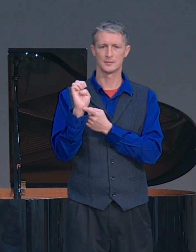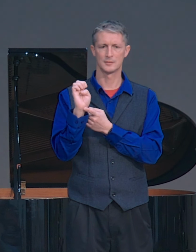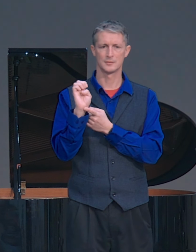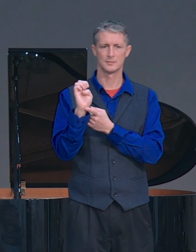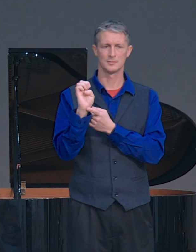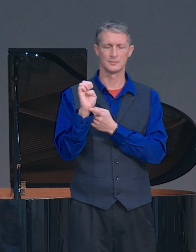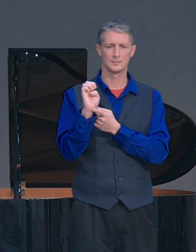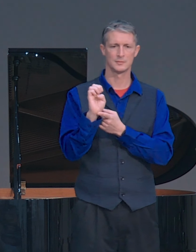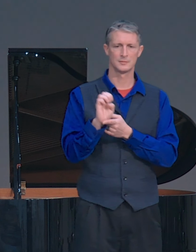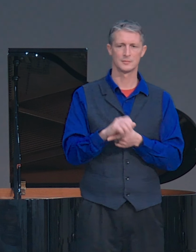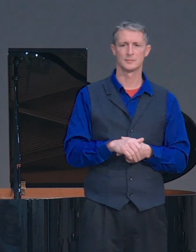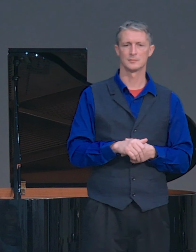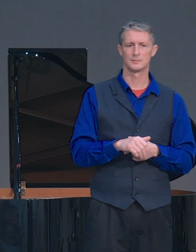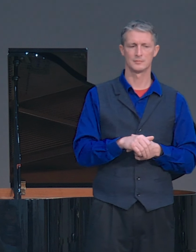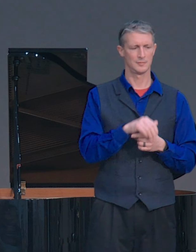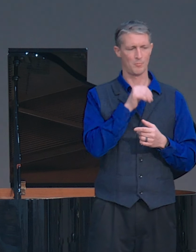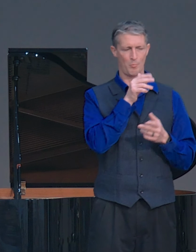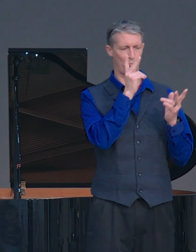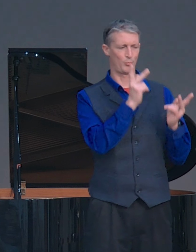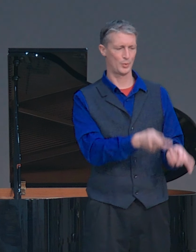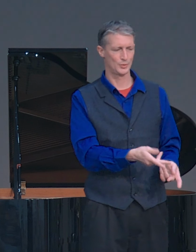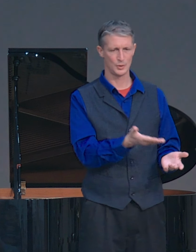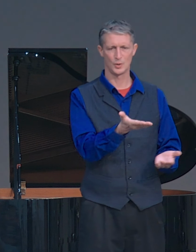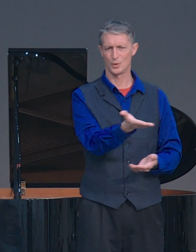Could there truly be any greater reward?